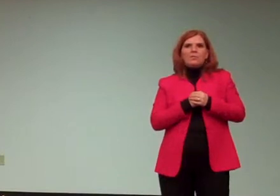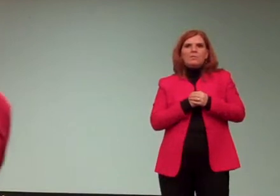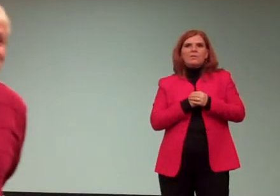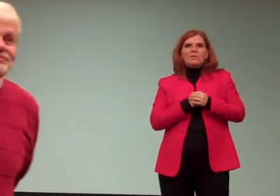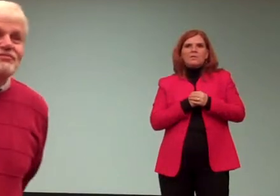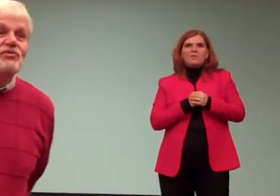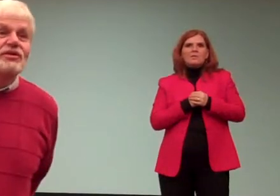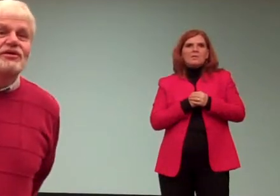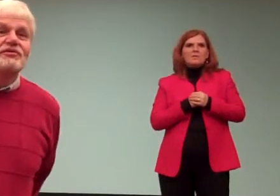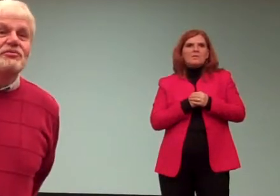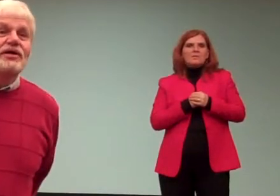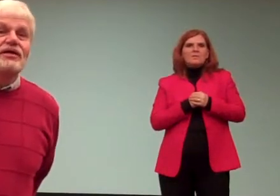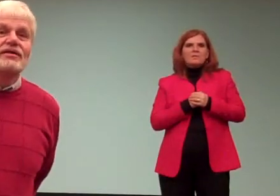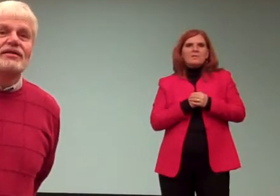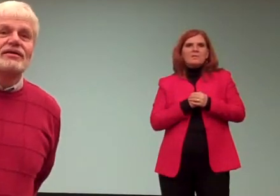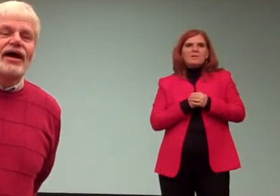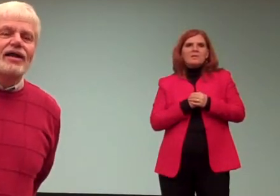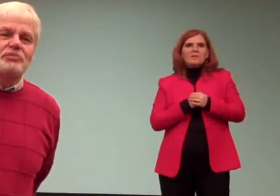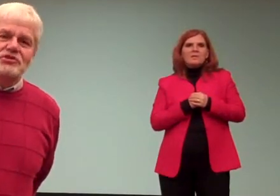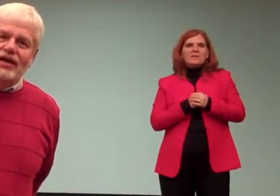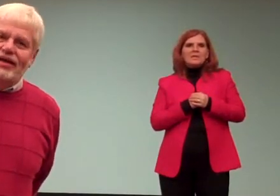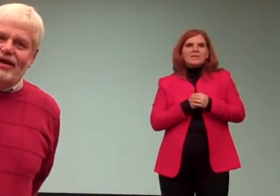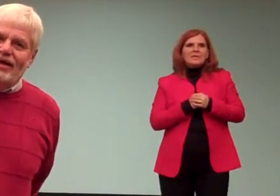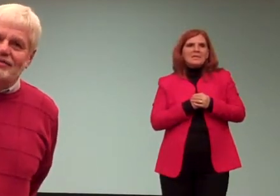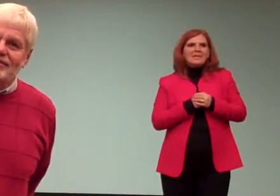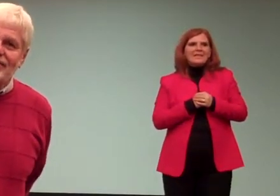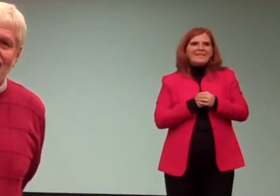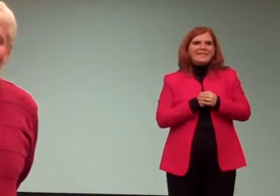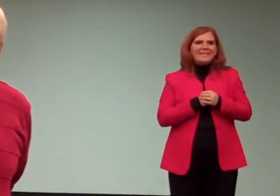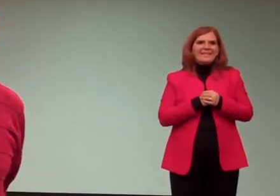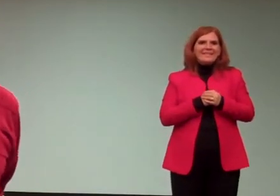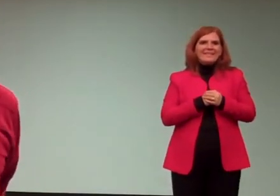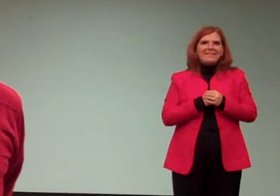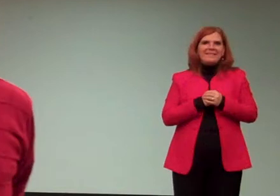2, 3. Al, put your hand down.